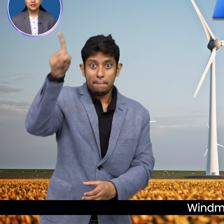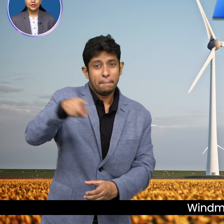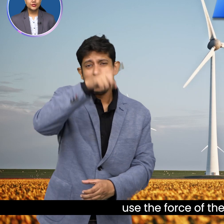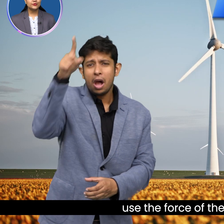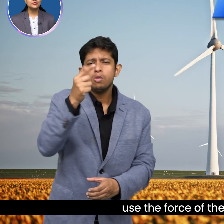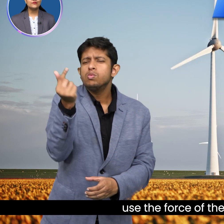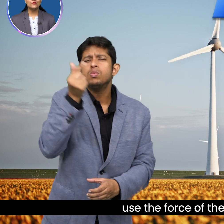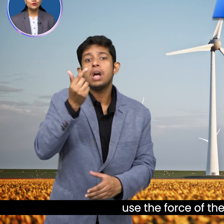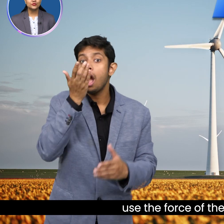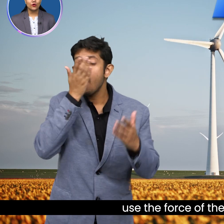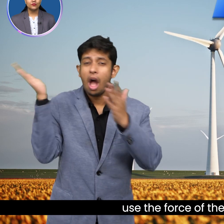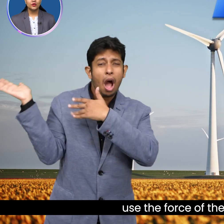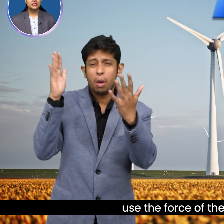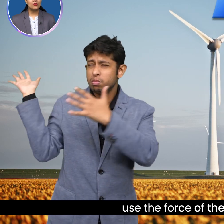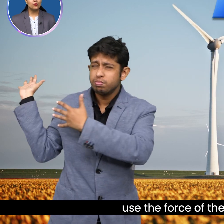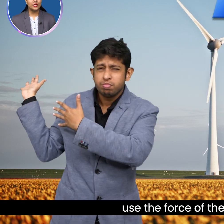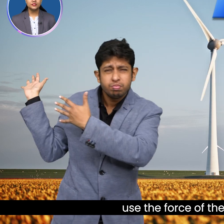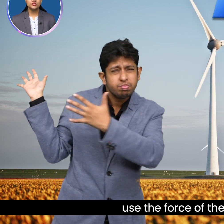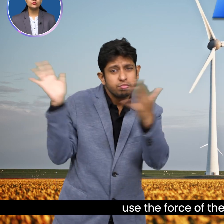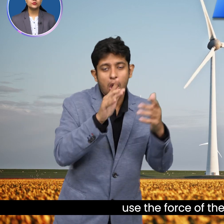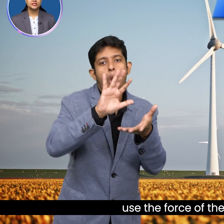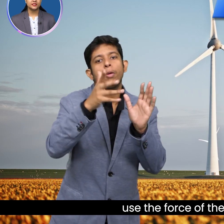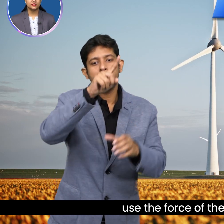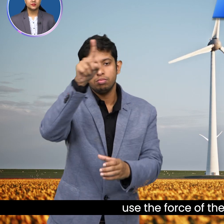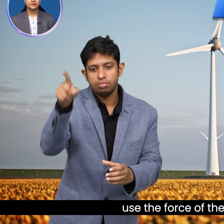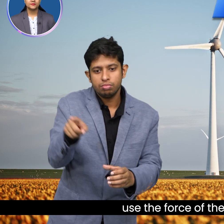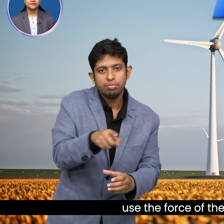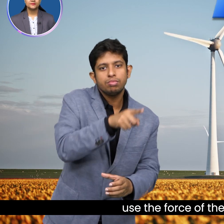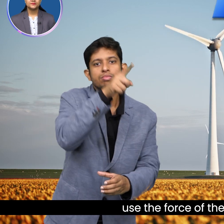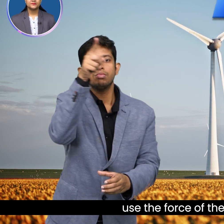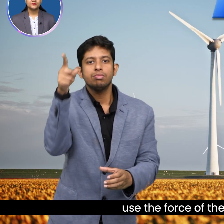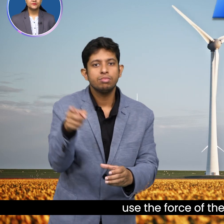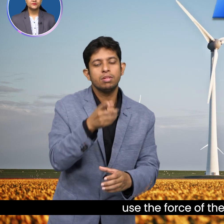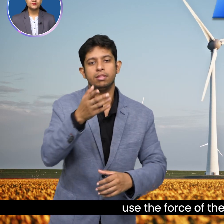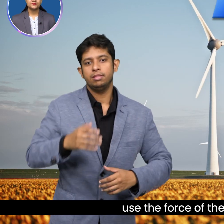Windmills use the force of the wind to rotate.